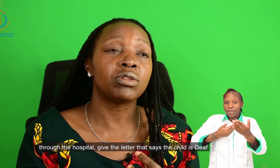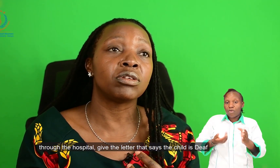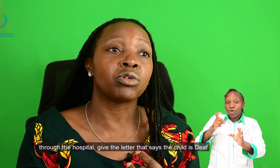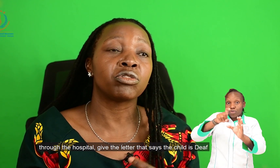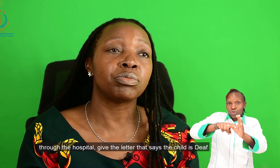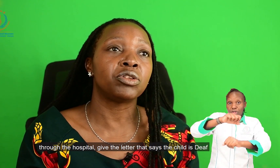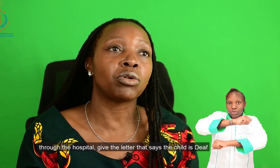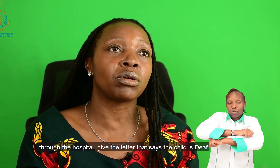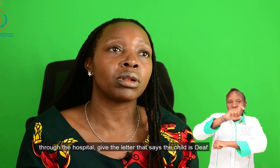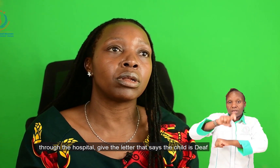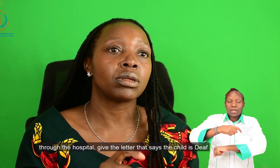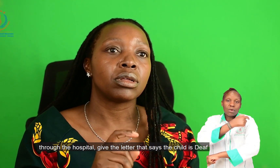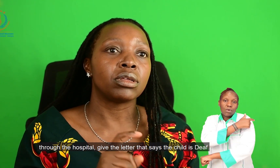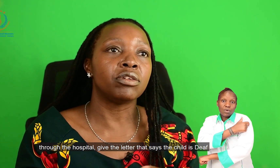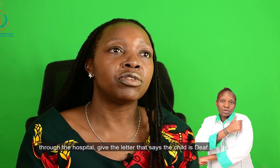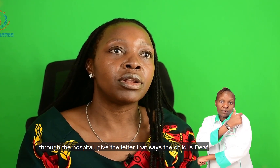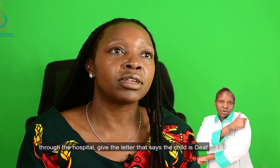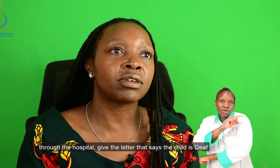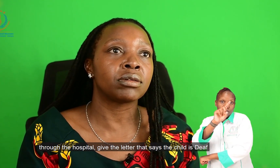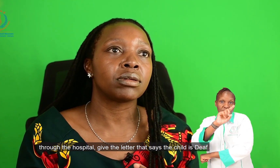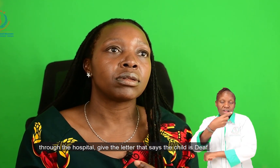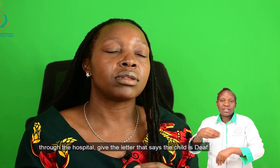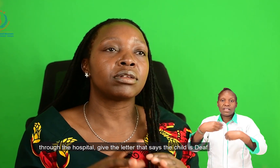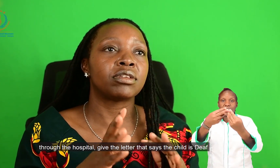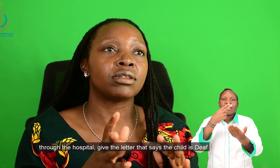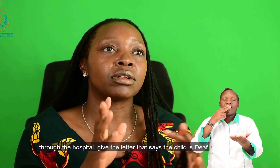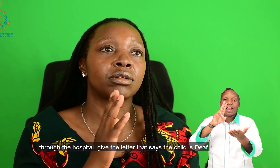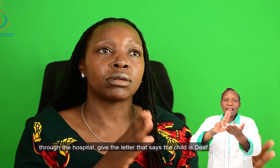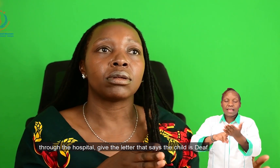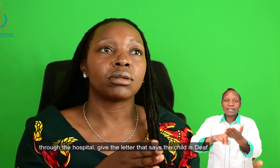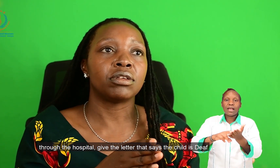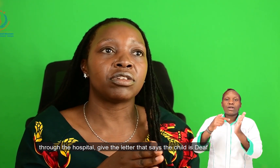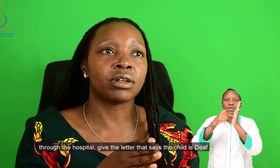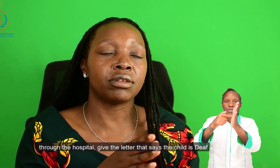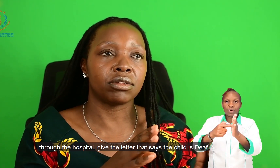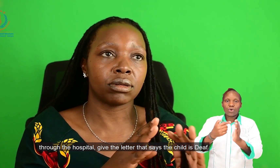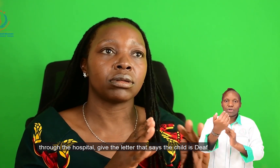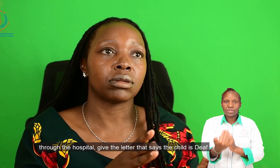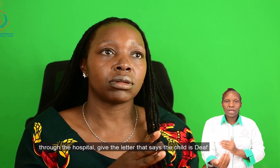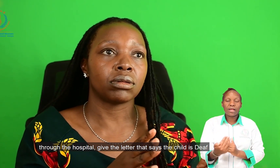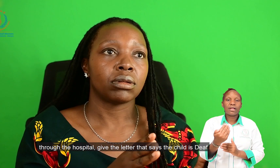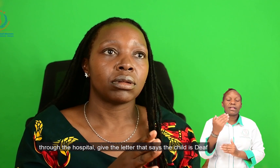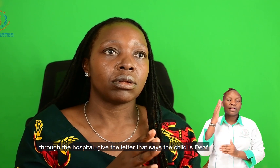the hospital, give the letter that says that the child is